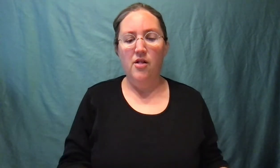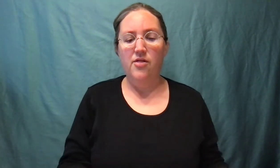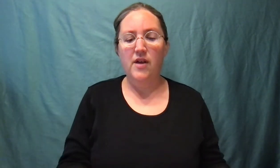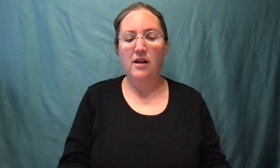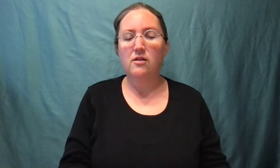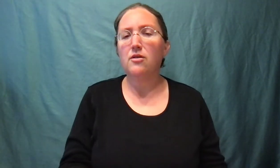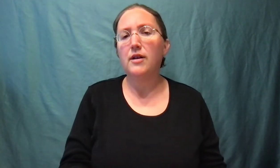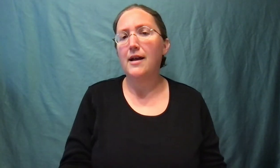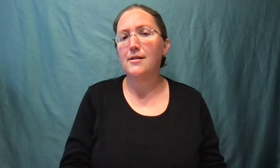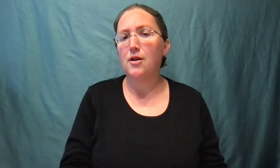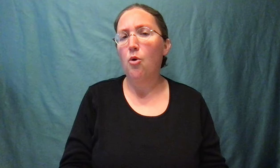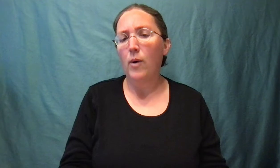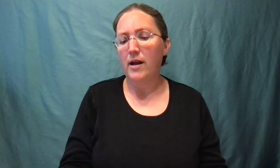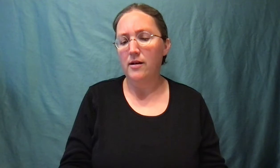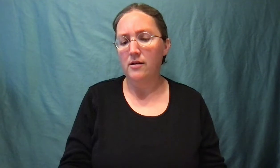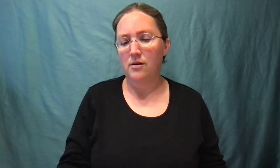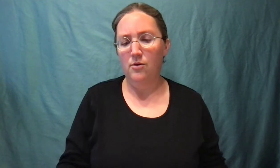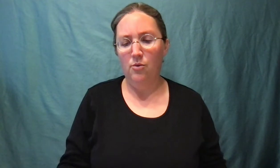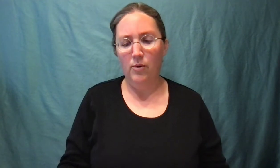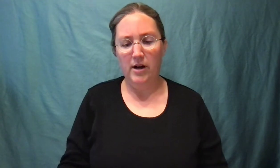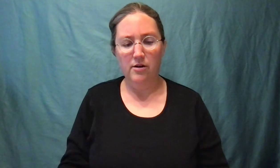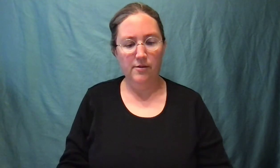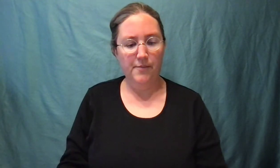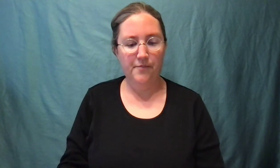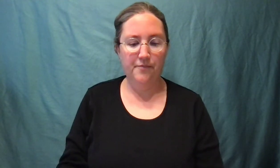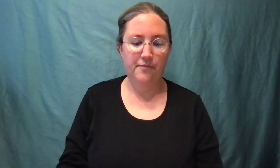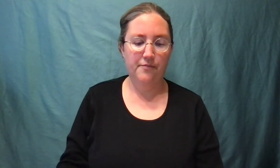They learn ASL when? Where?